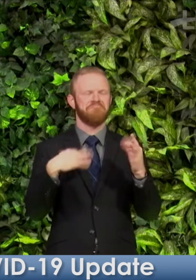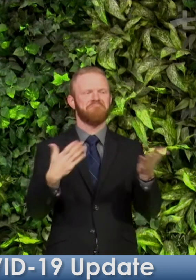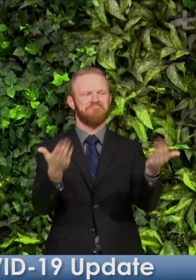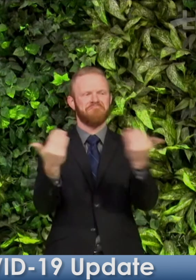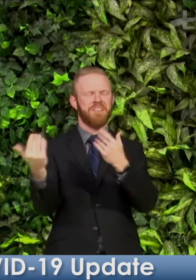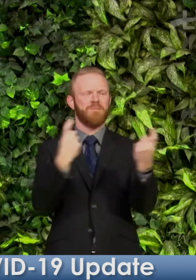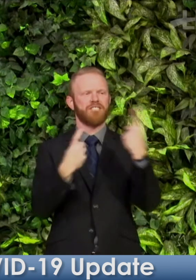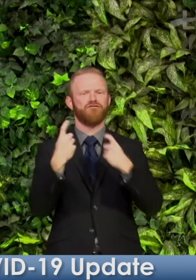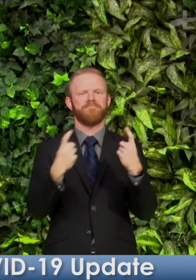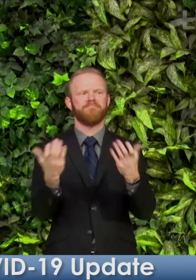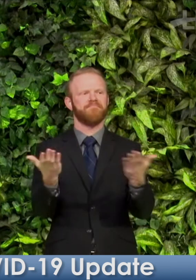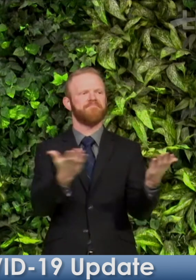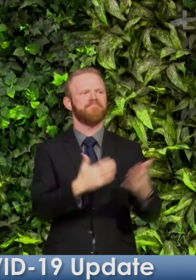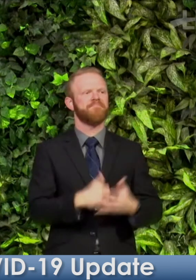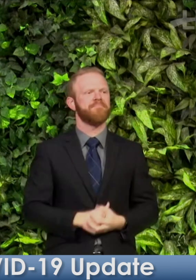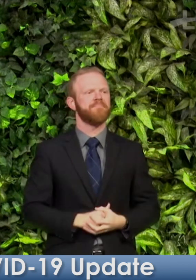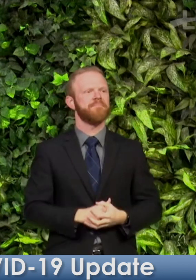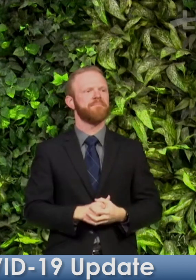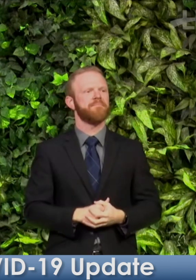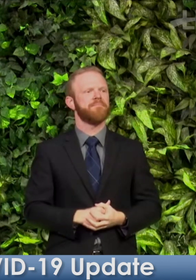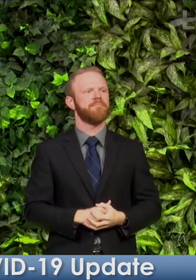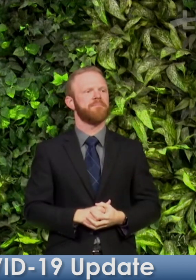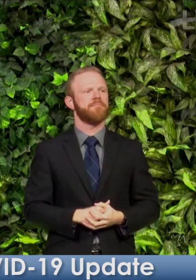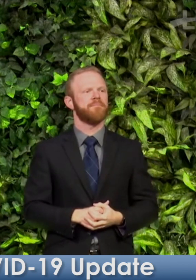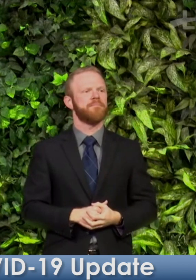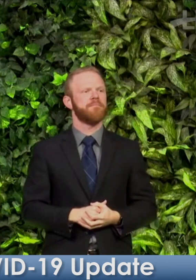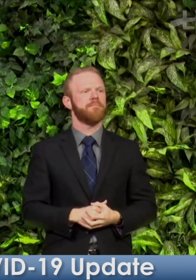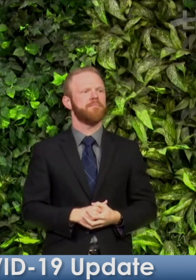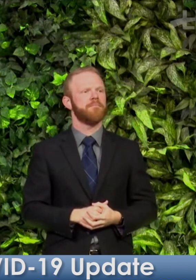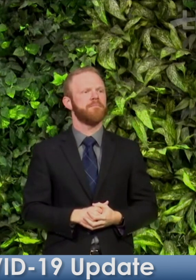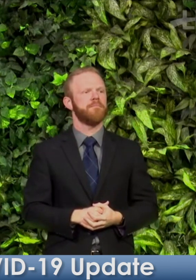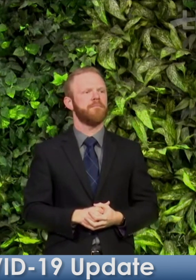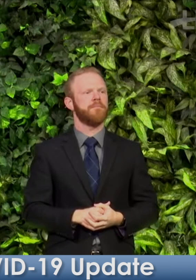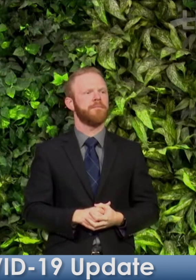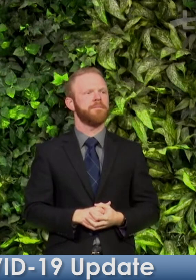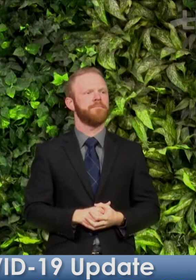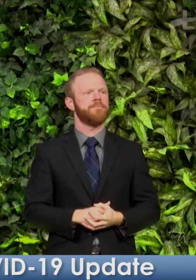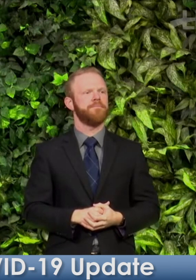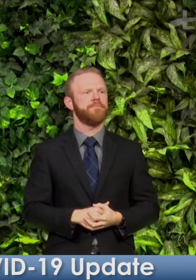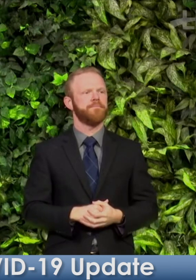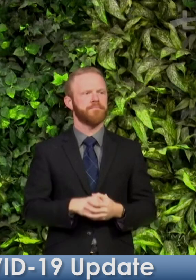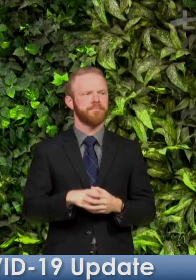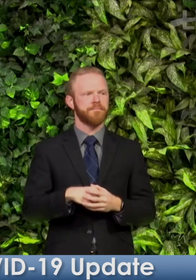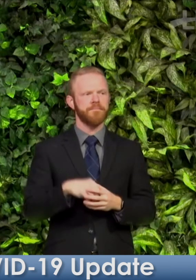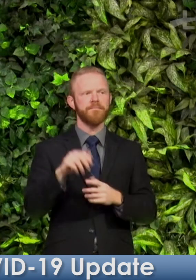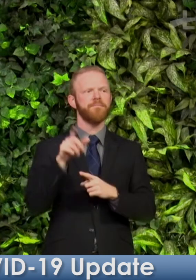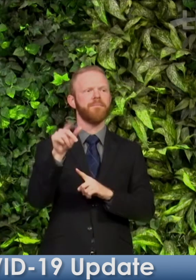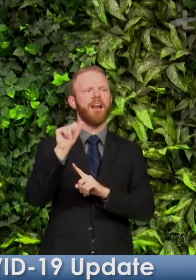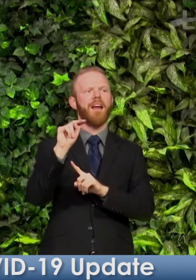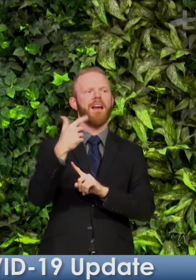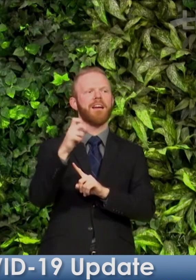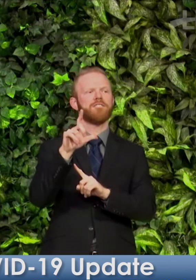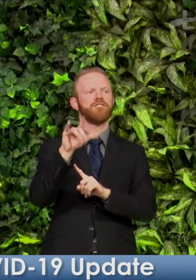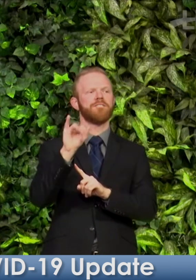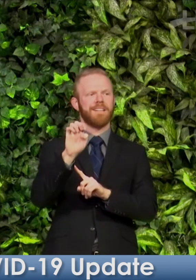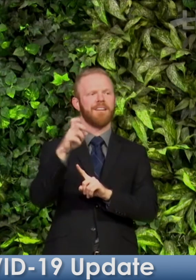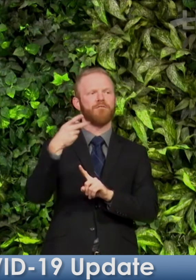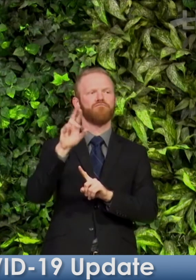Hi, Governor Newsom. Thanks for taking my question. Hunter Lee, Press Telegram. You mentioned this briefly, but in what ways has the state followed